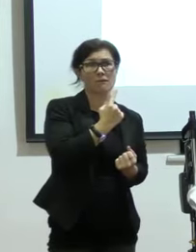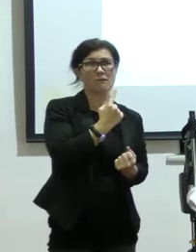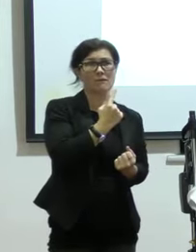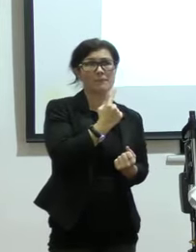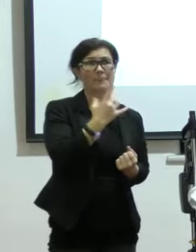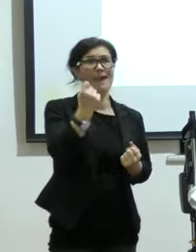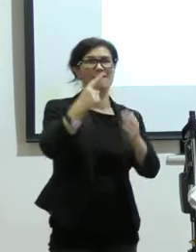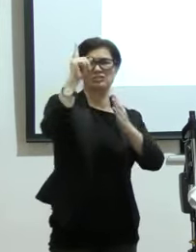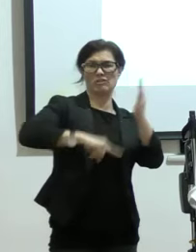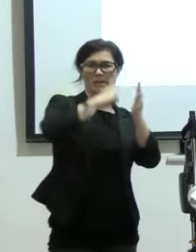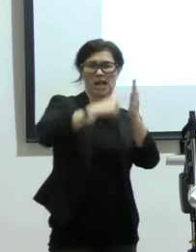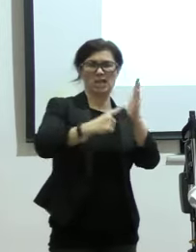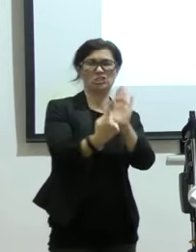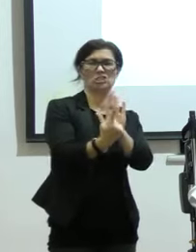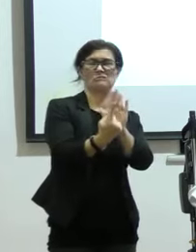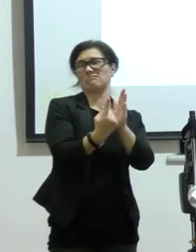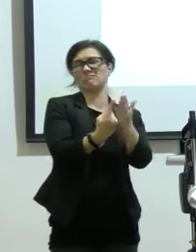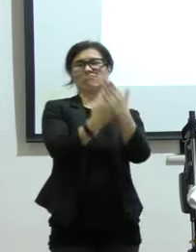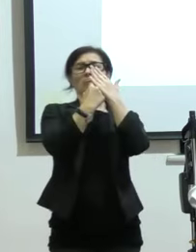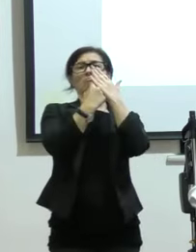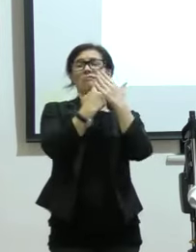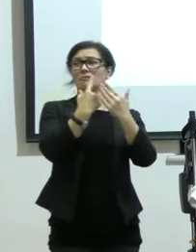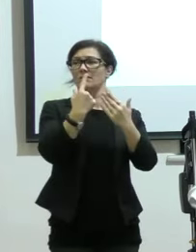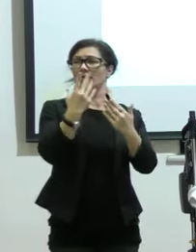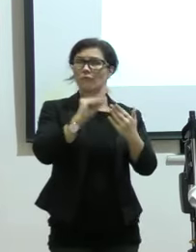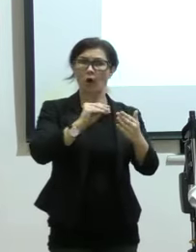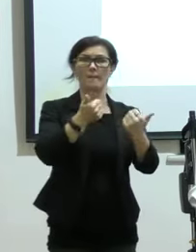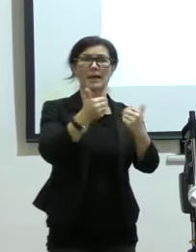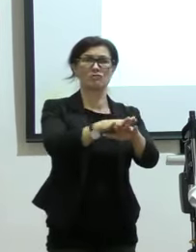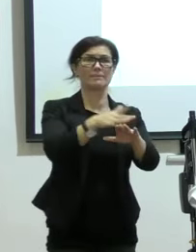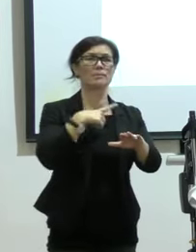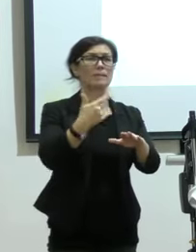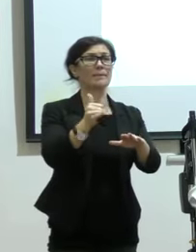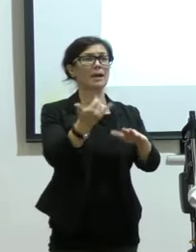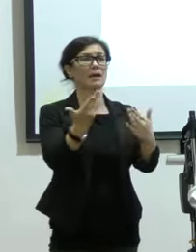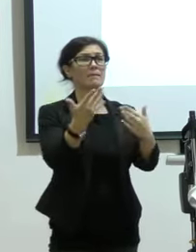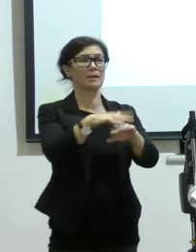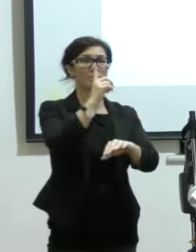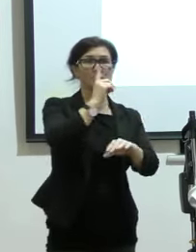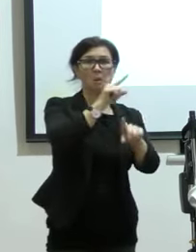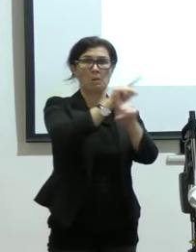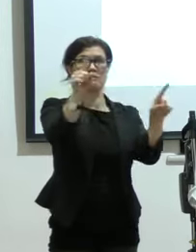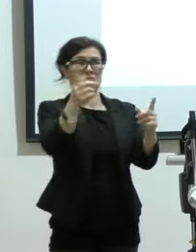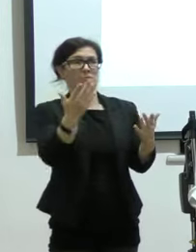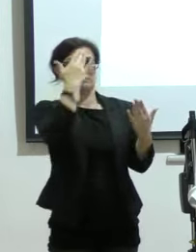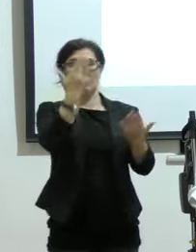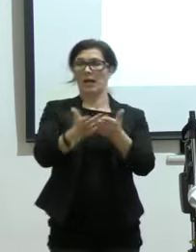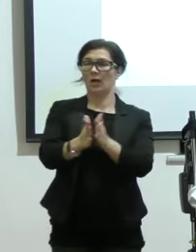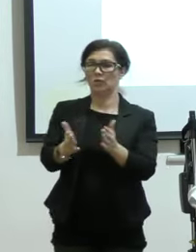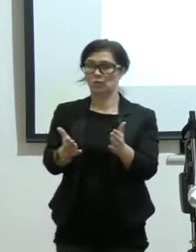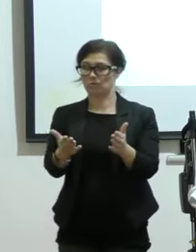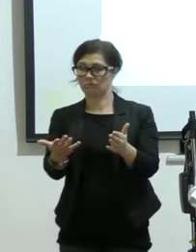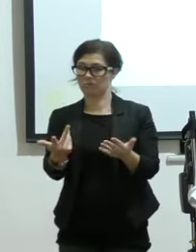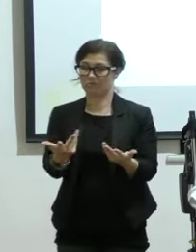face discrimination from the mainstream because mainstream providers might not be equipped to have the right